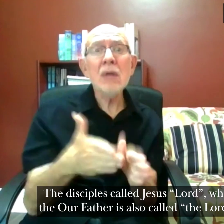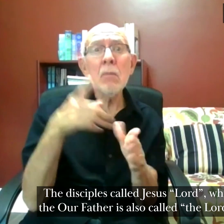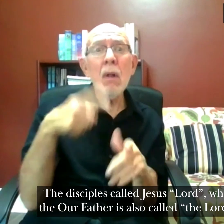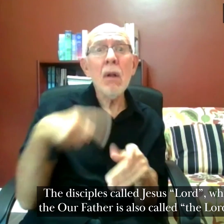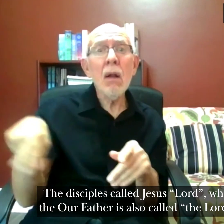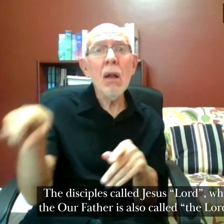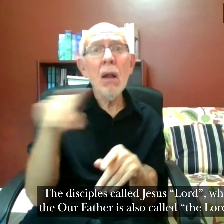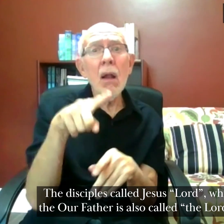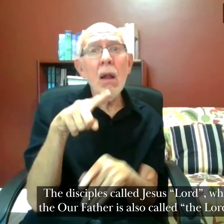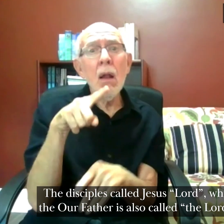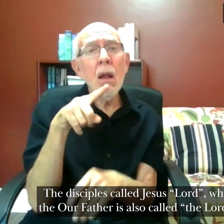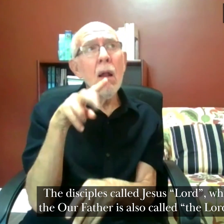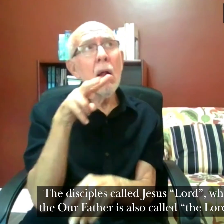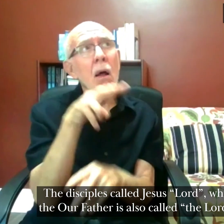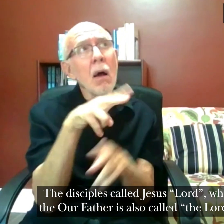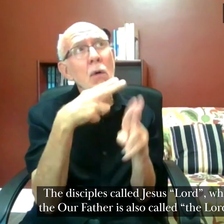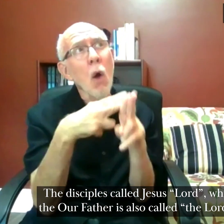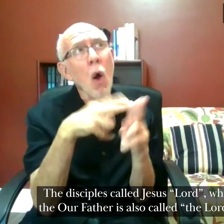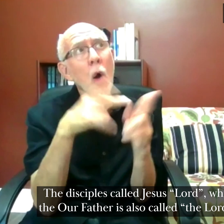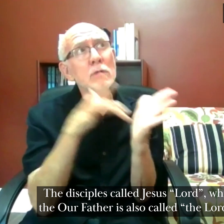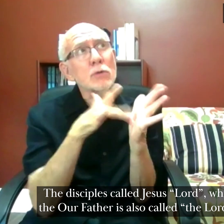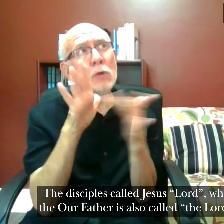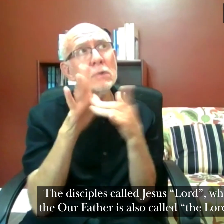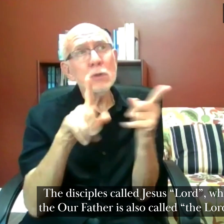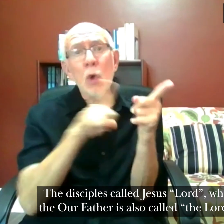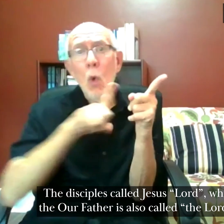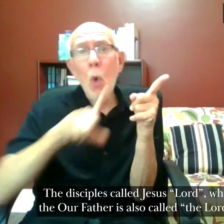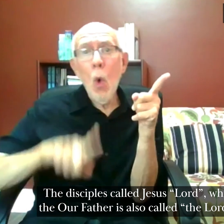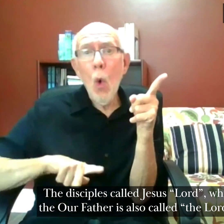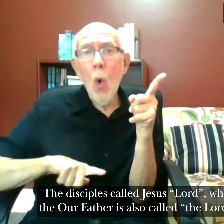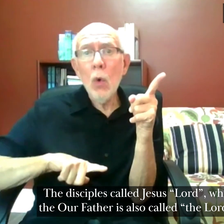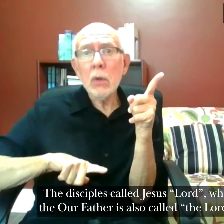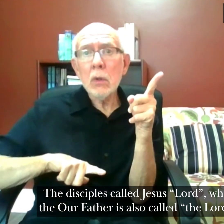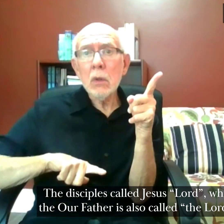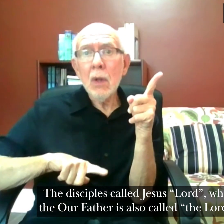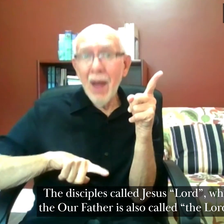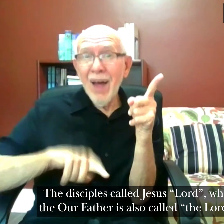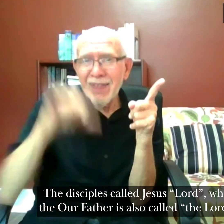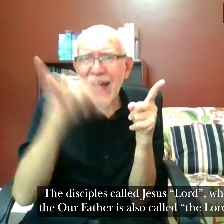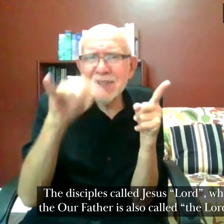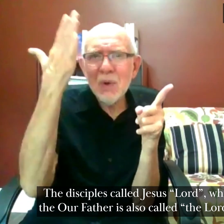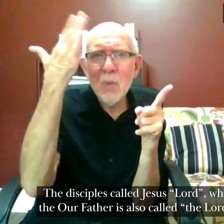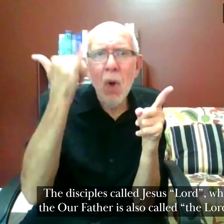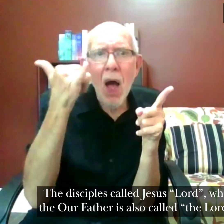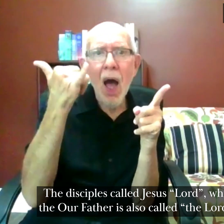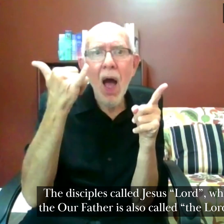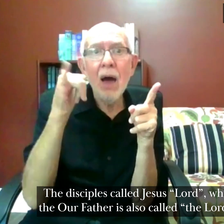The disciples called Jesus Lord, which is why the Our Father is also called the Lord's